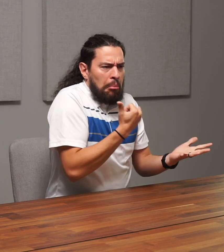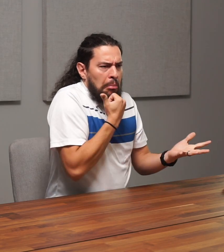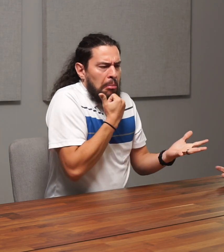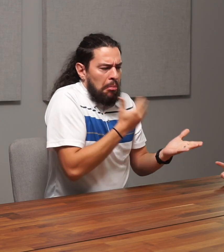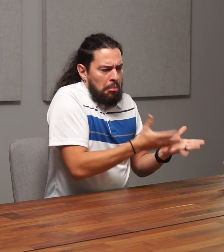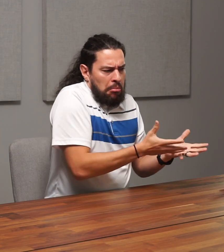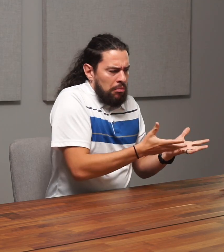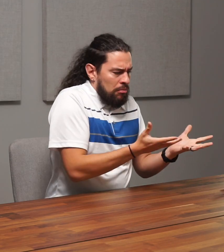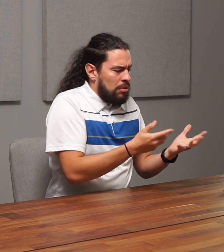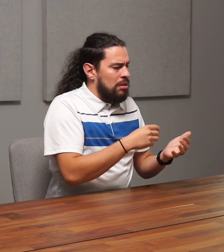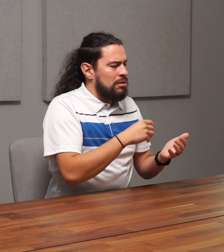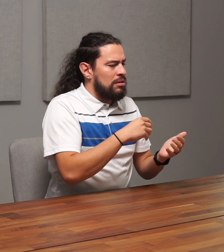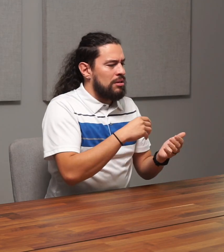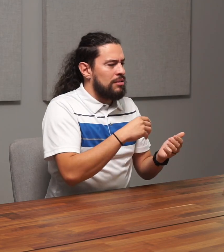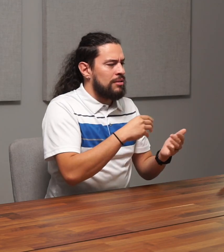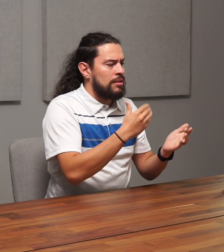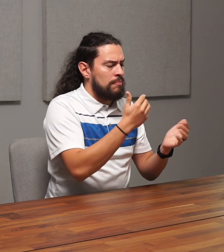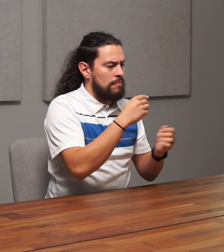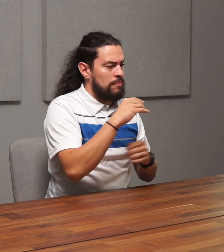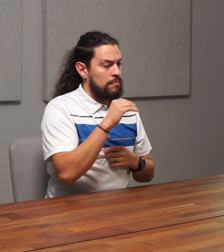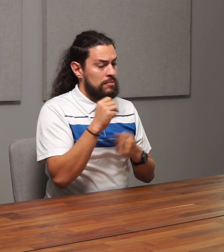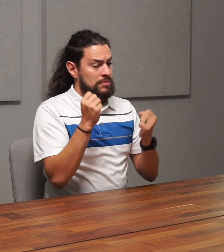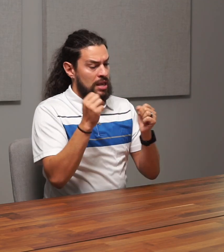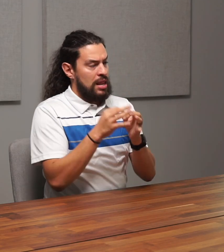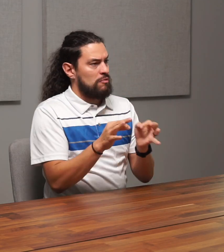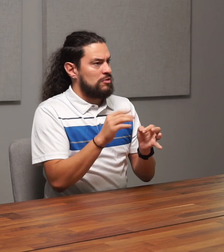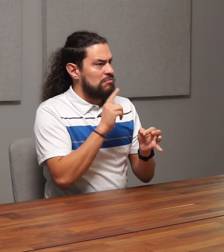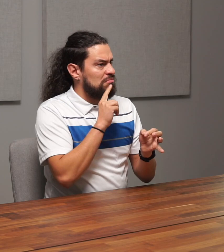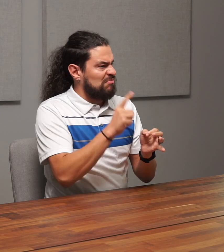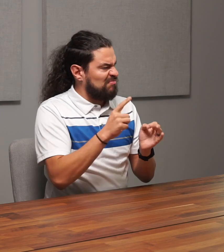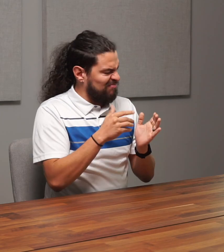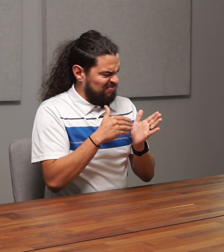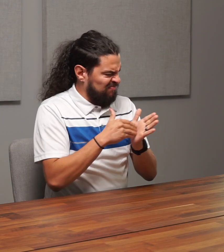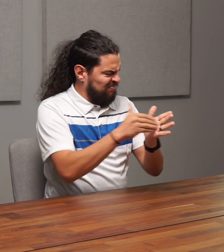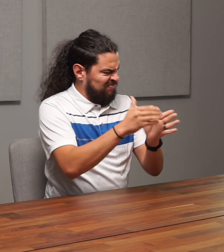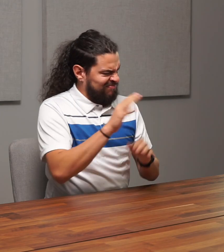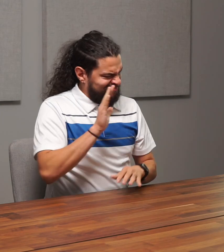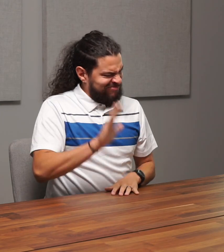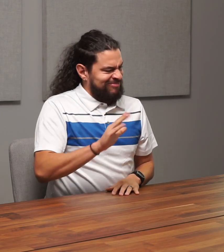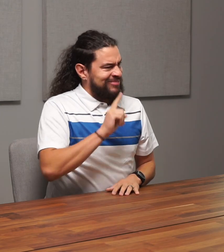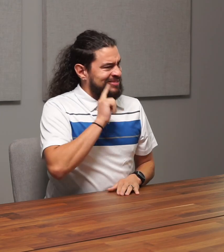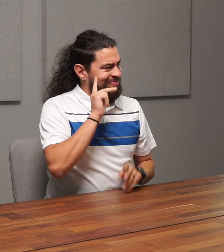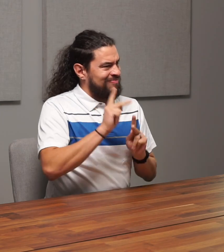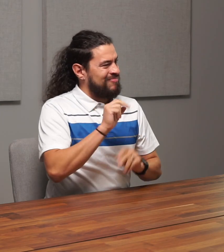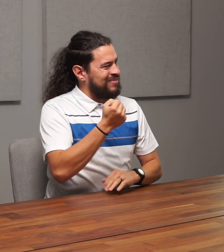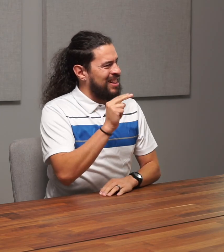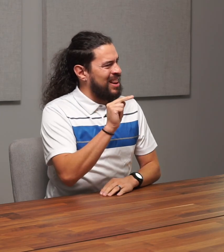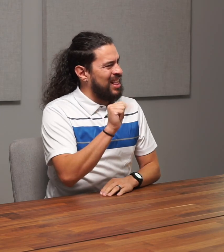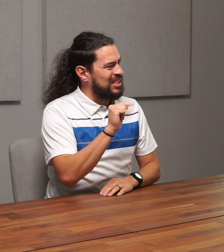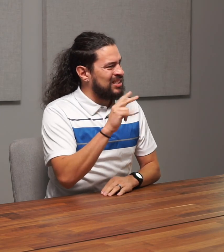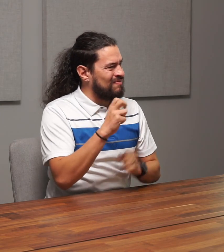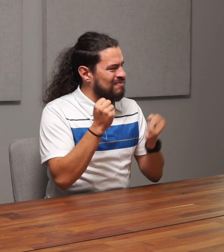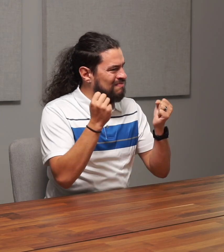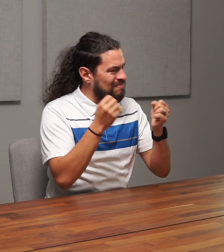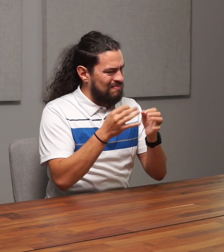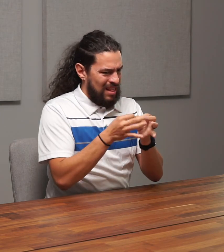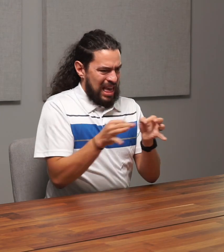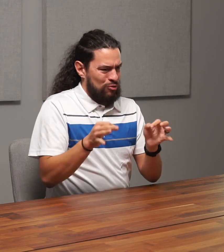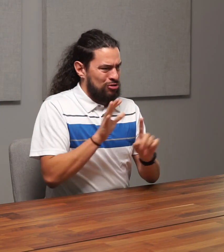some people have a misconception why can't they just read the english version and i want you to understand that asl american